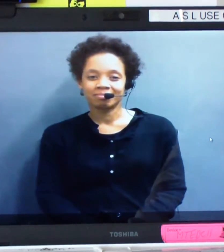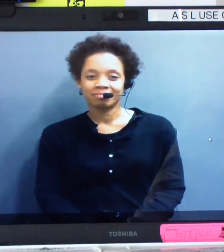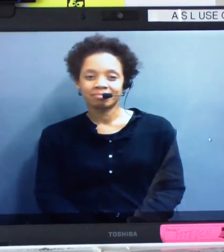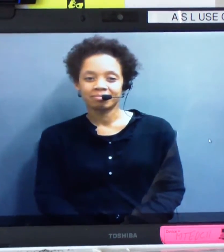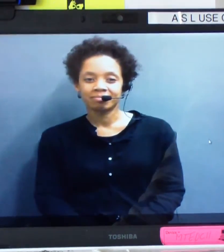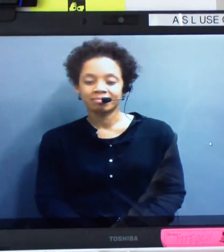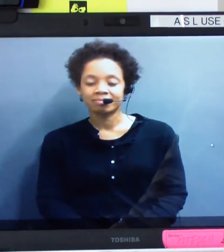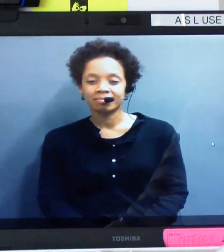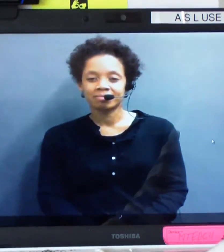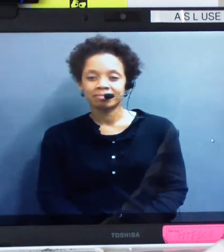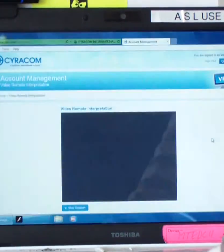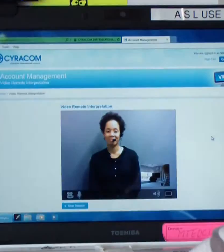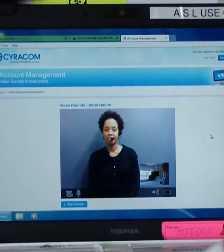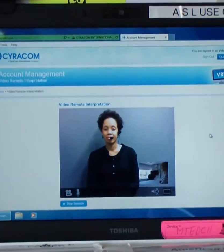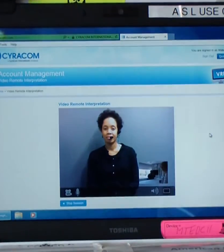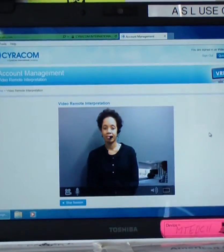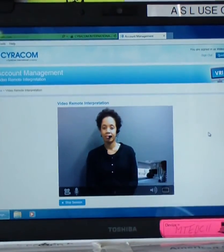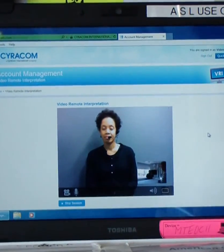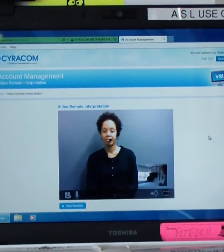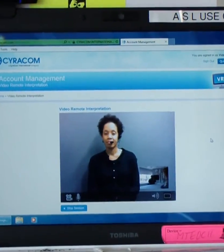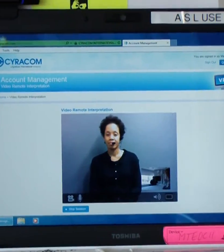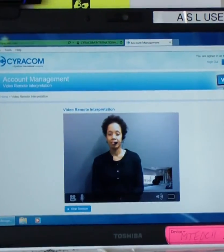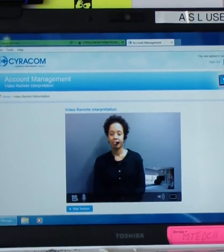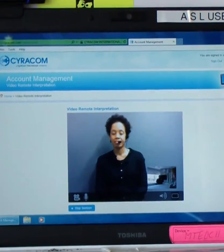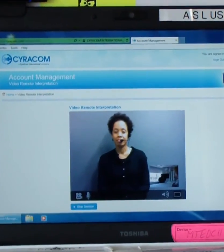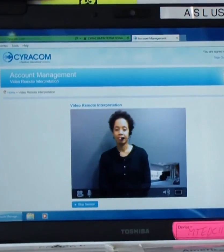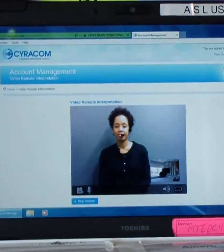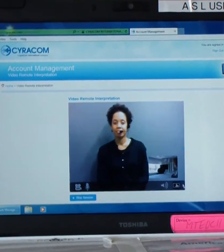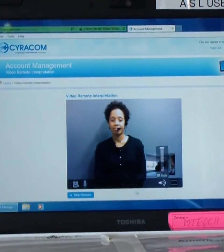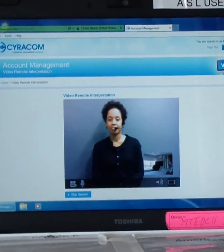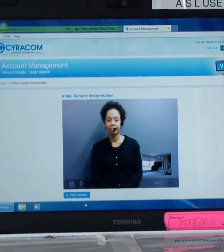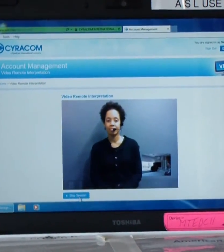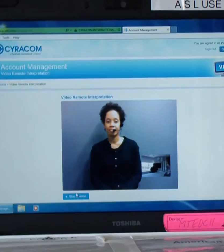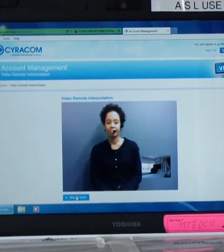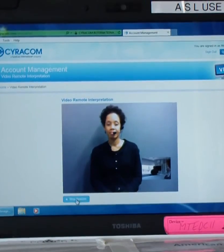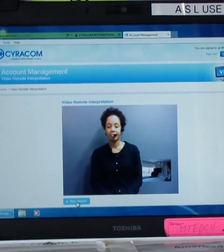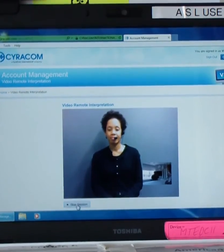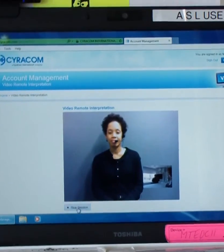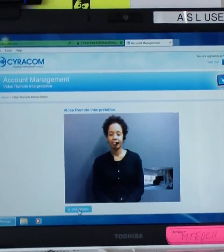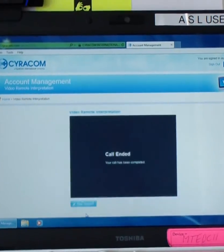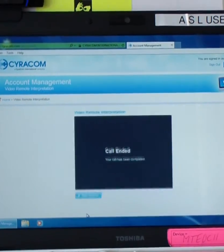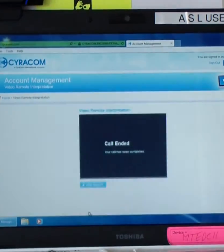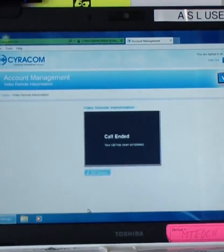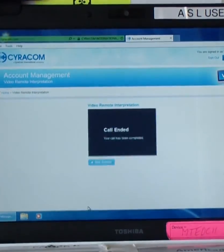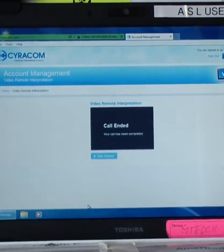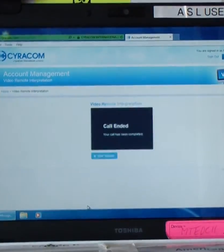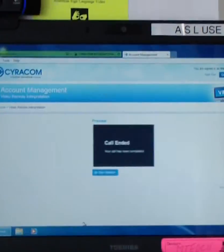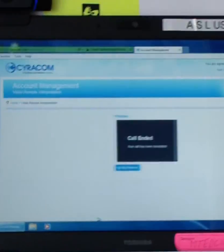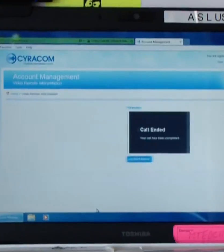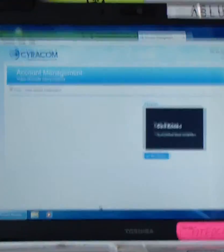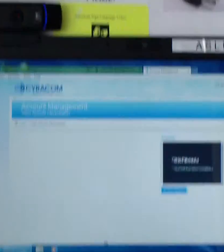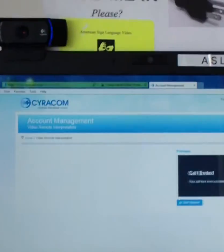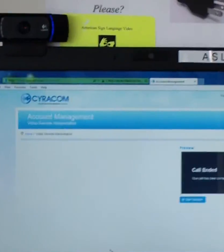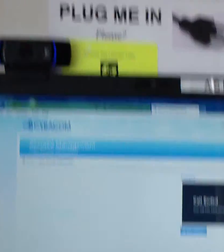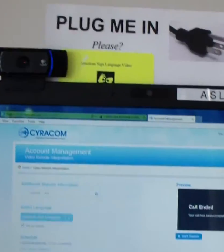with the encounter, we hit escape on the keyboard, we hit stop session, and we're